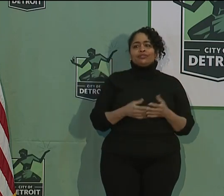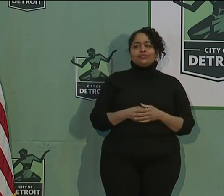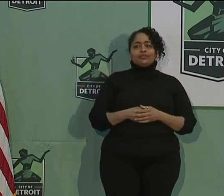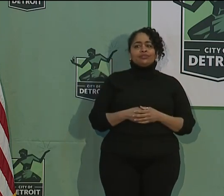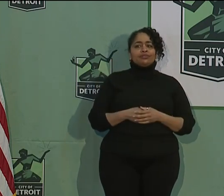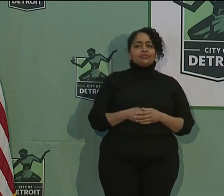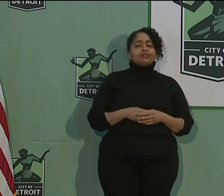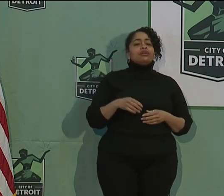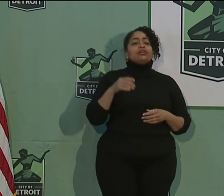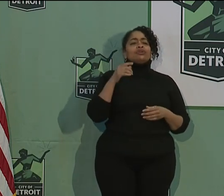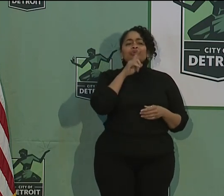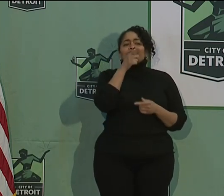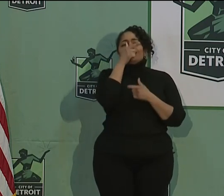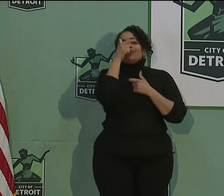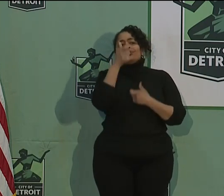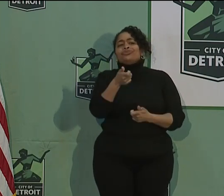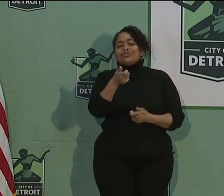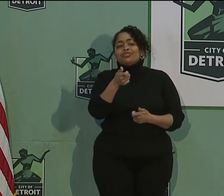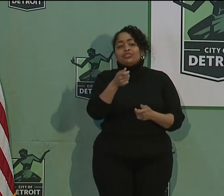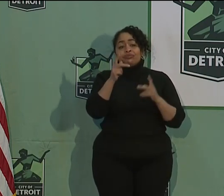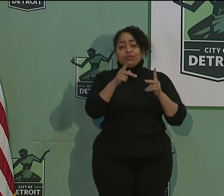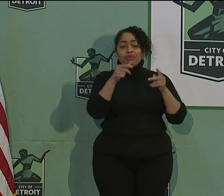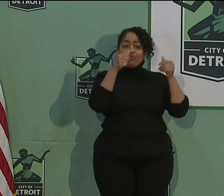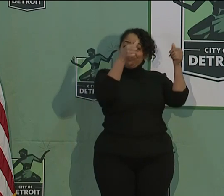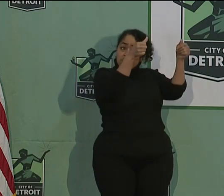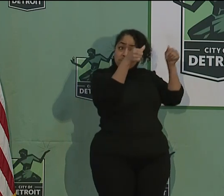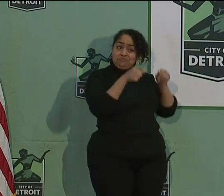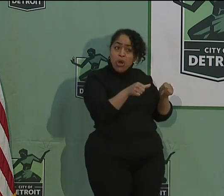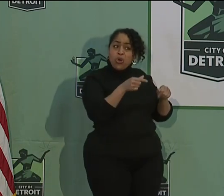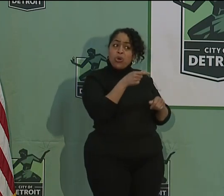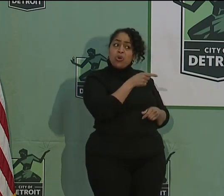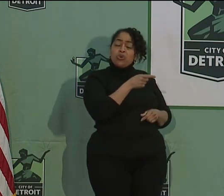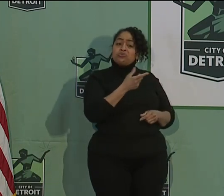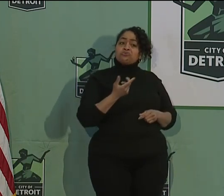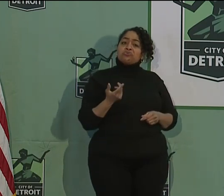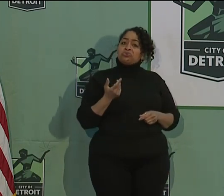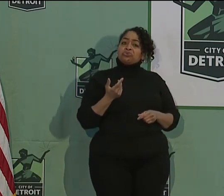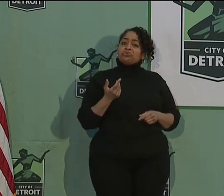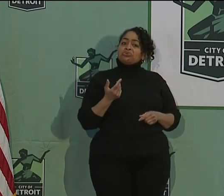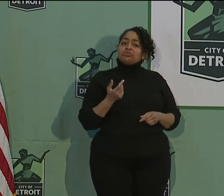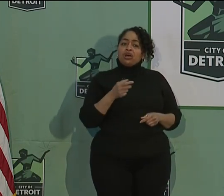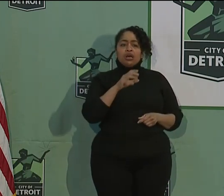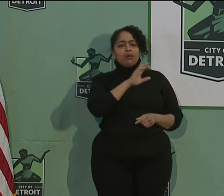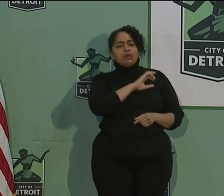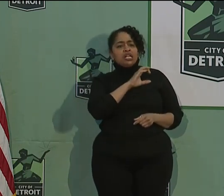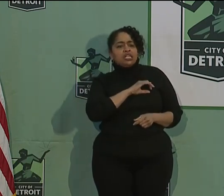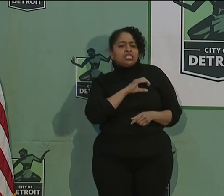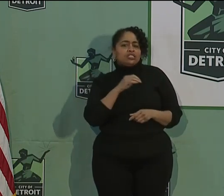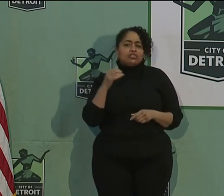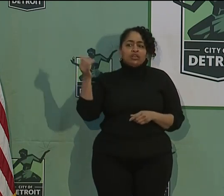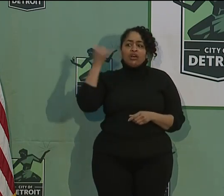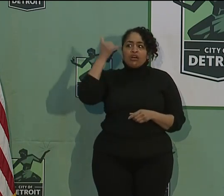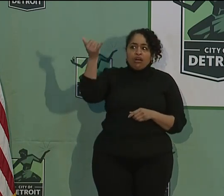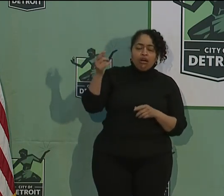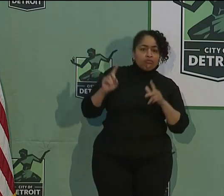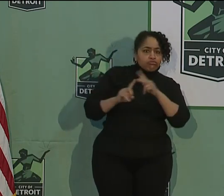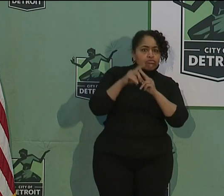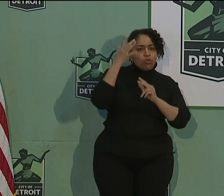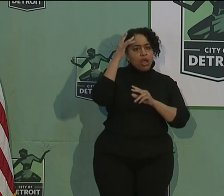you know, it's so interesting. People will post online about a police call because a group of people are